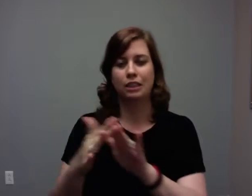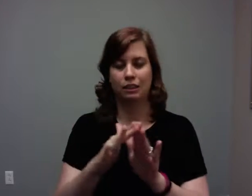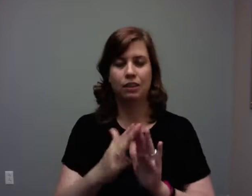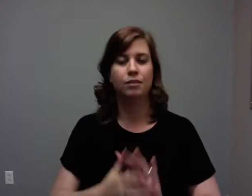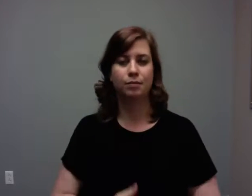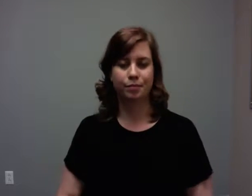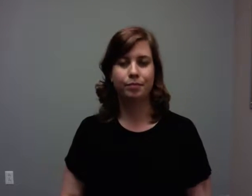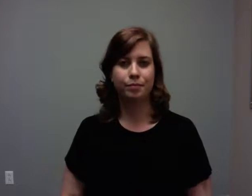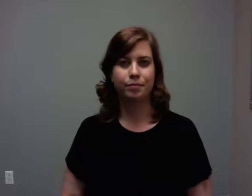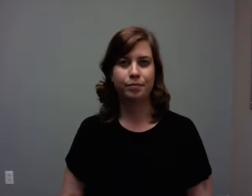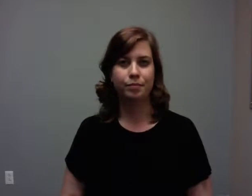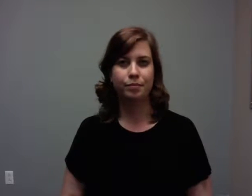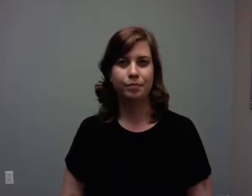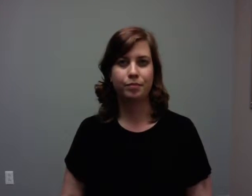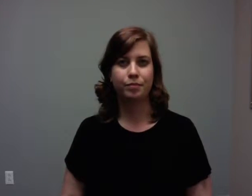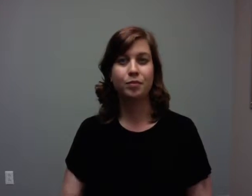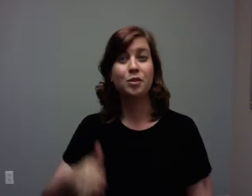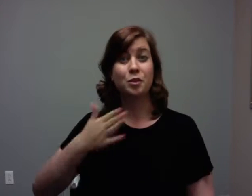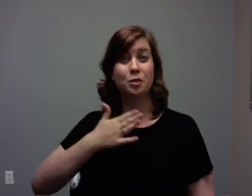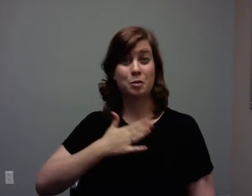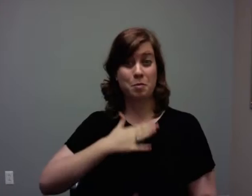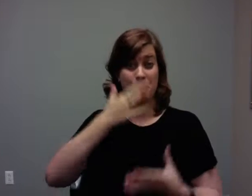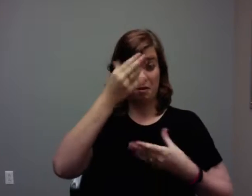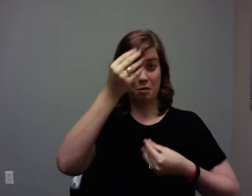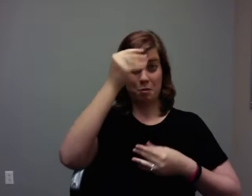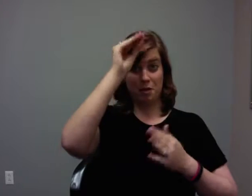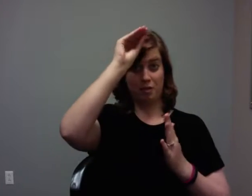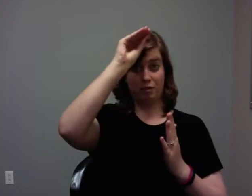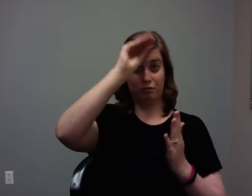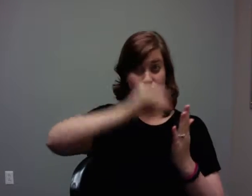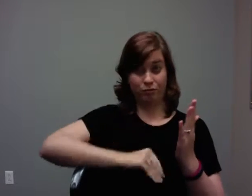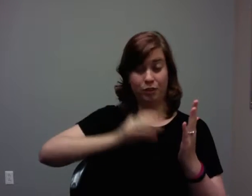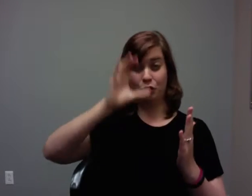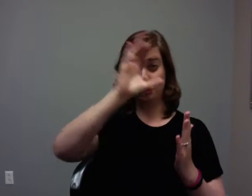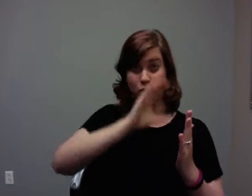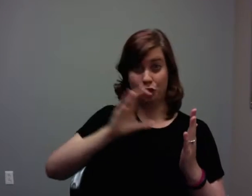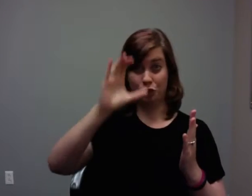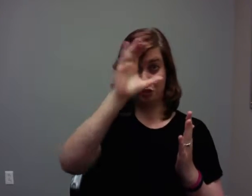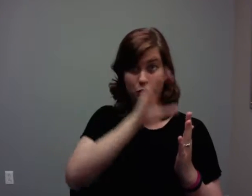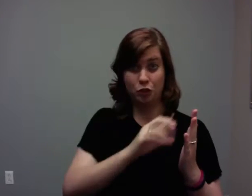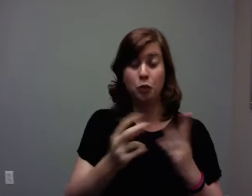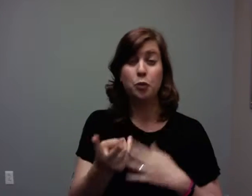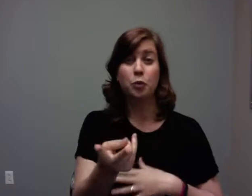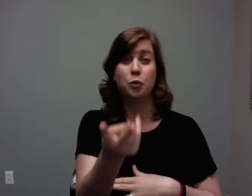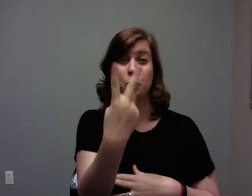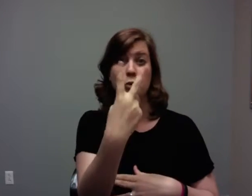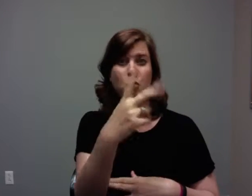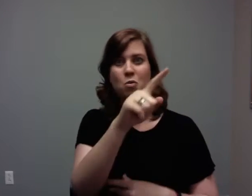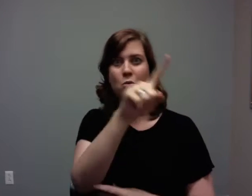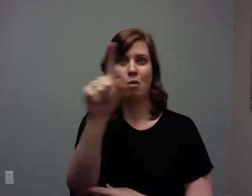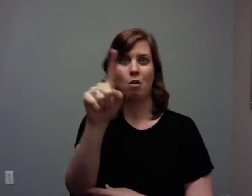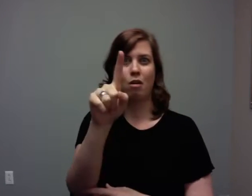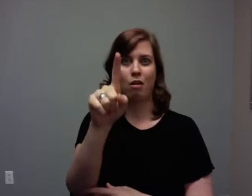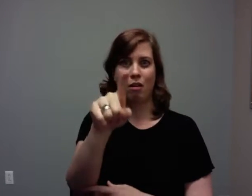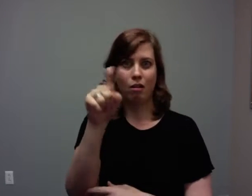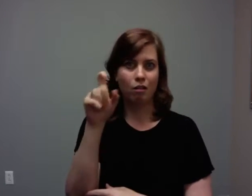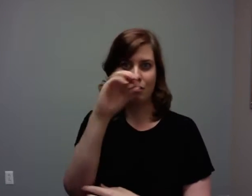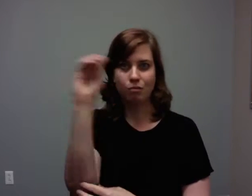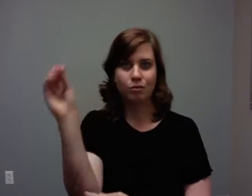When I put my information in, I hit search, and it said I had two 100% matches. And that was on a Friday